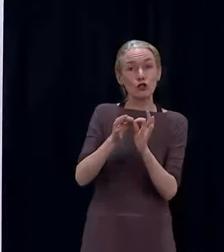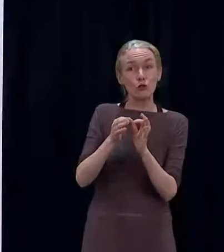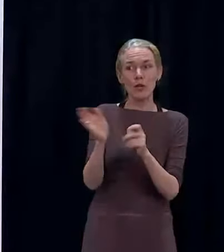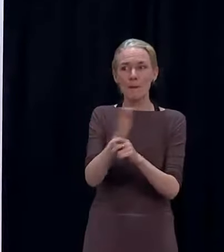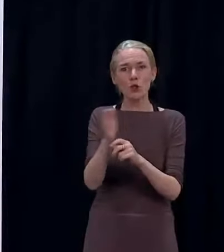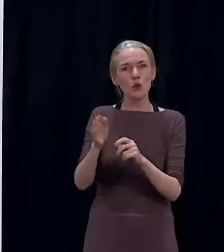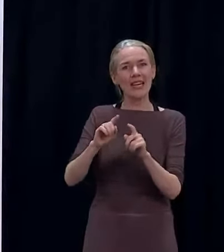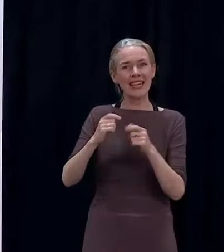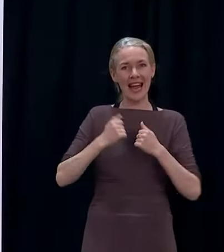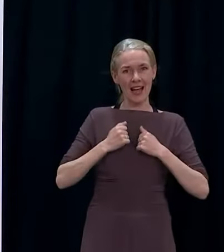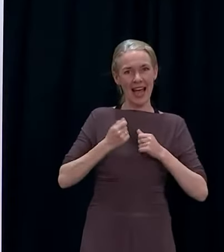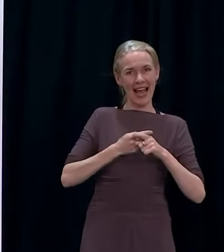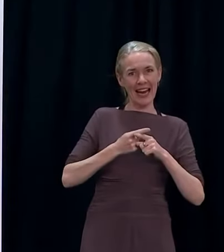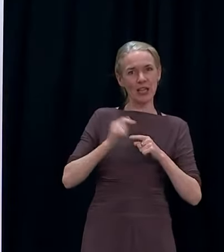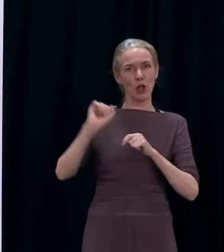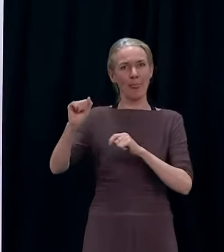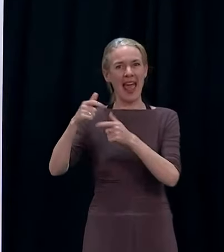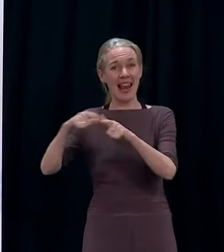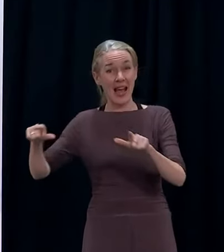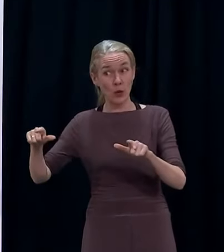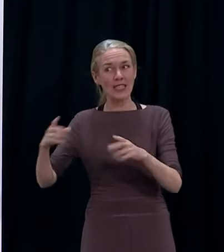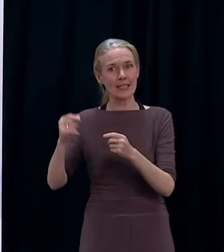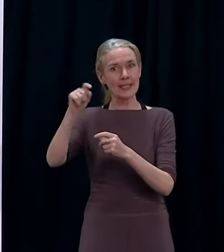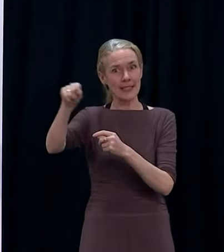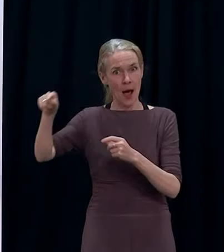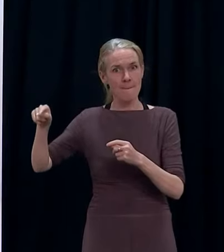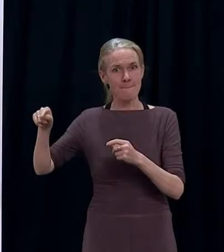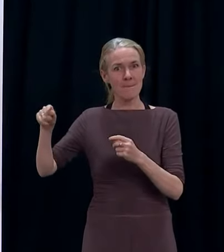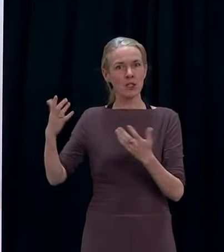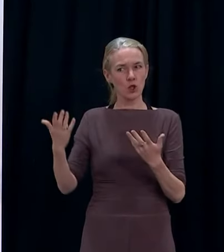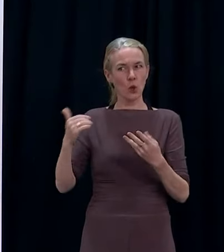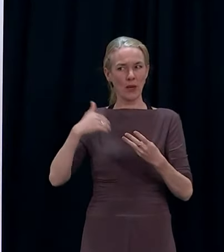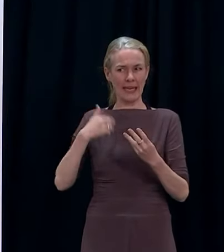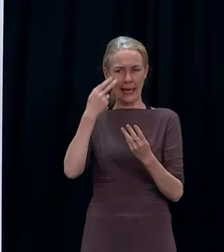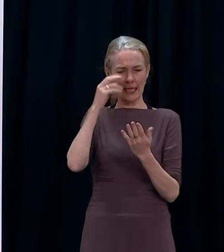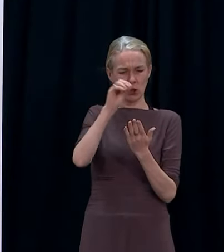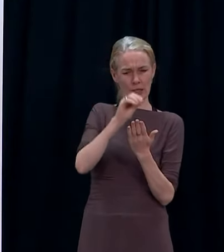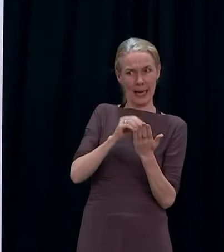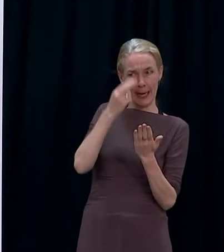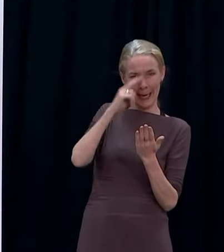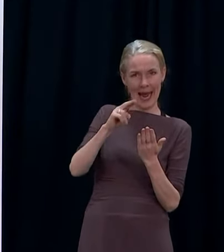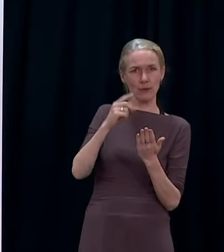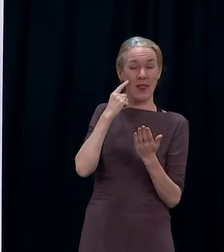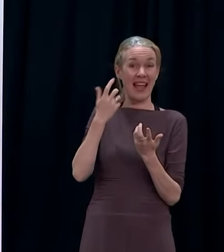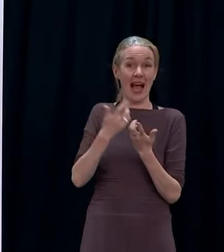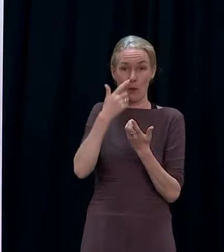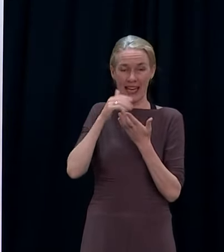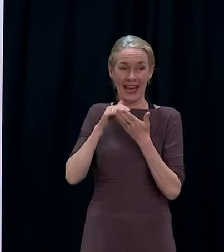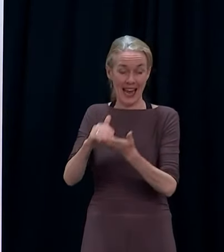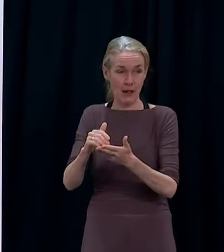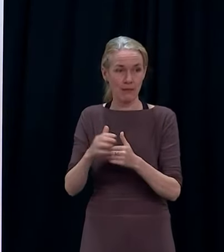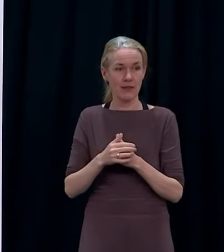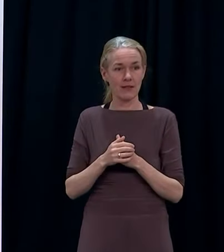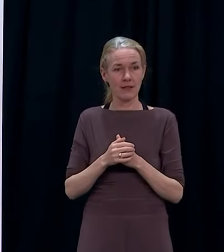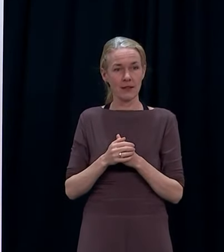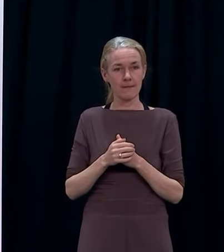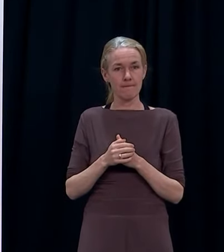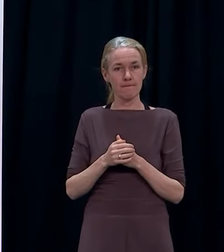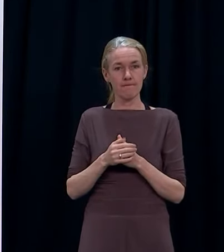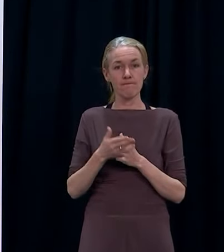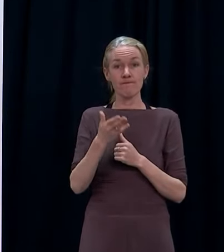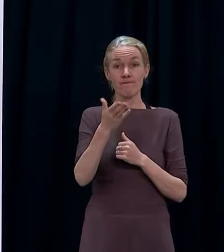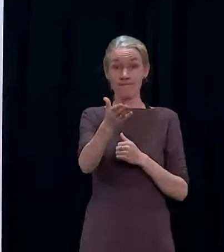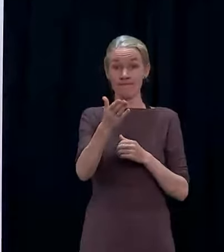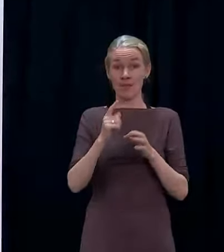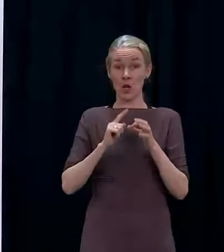still require our support to be evacuated. Can I just very quickly clarify the Spring Hill case? Is that part of the 49 and is it being considered an